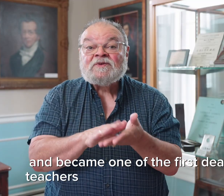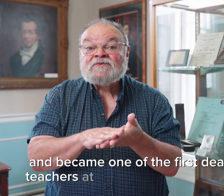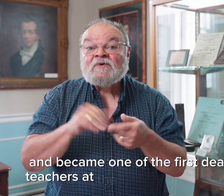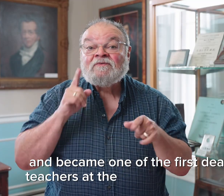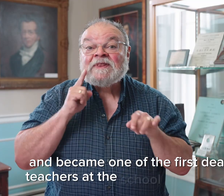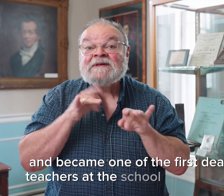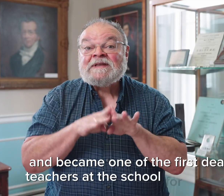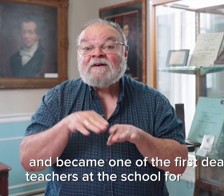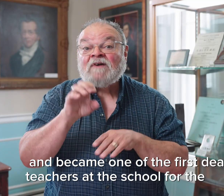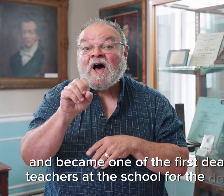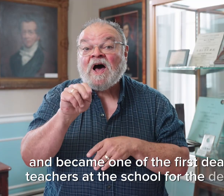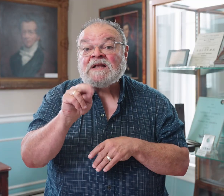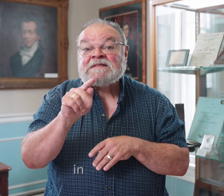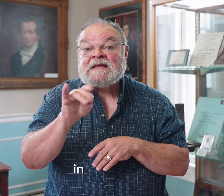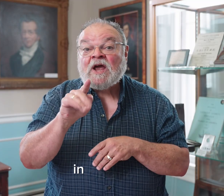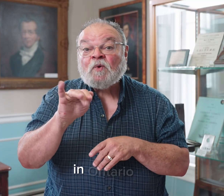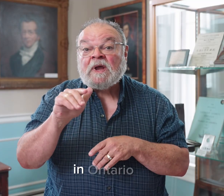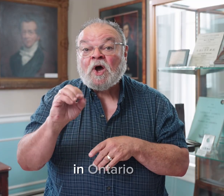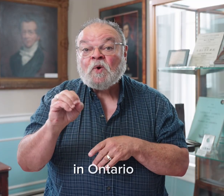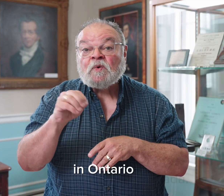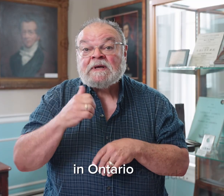the School for the Deaf in Ontario, Canada.